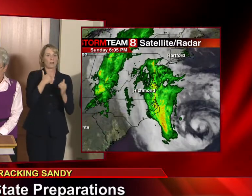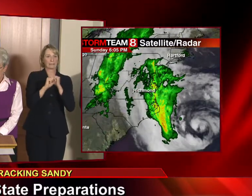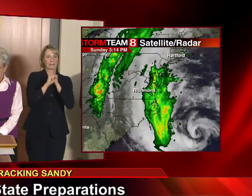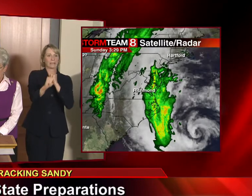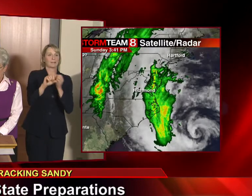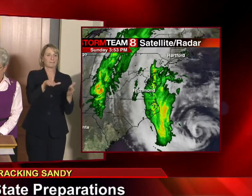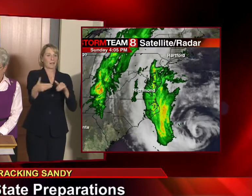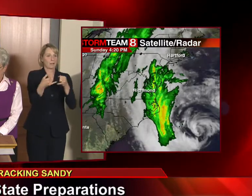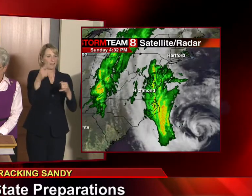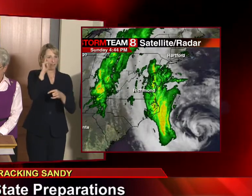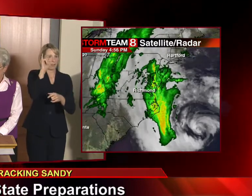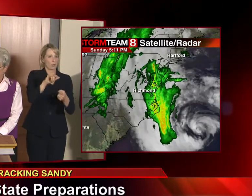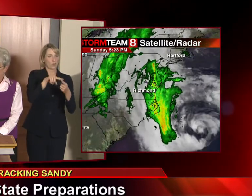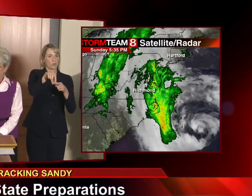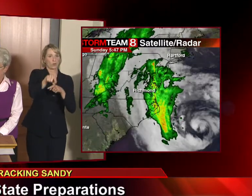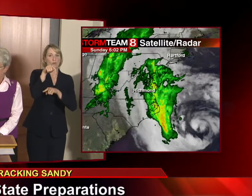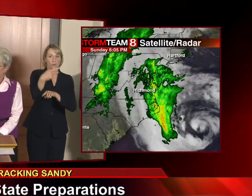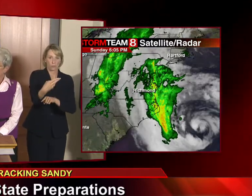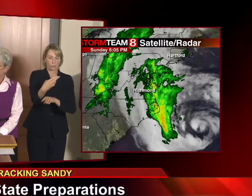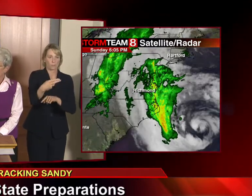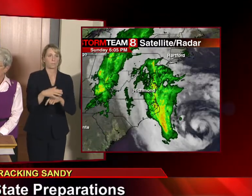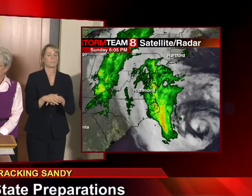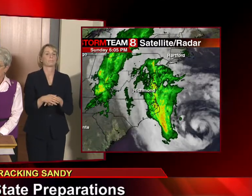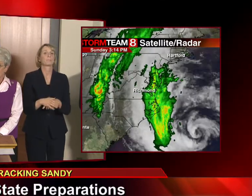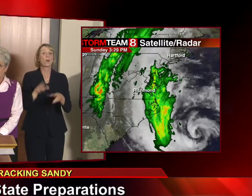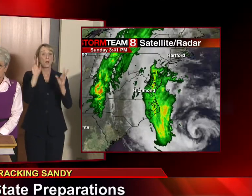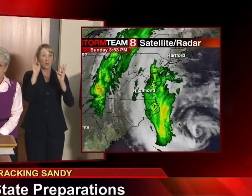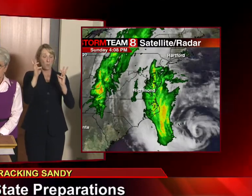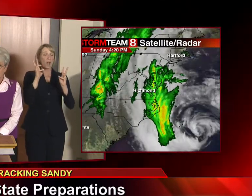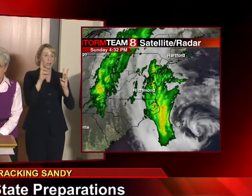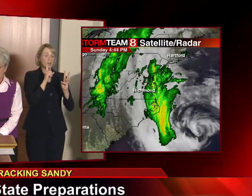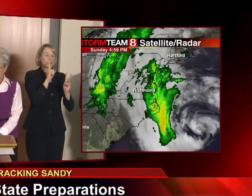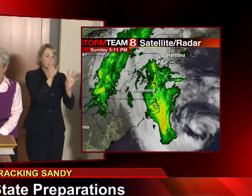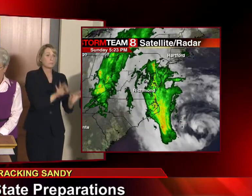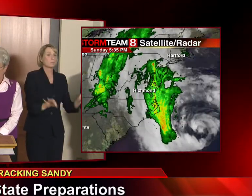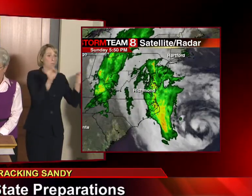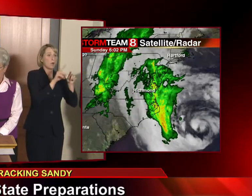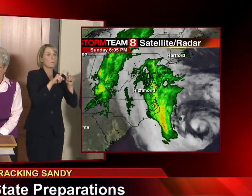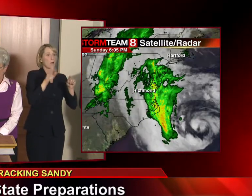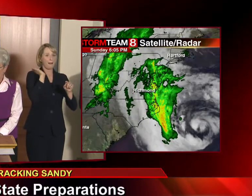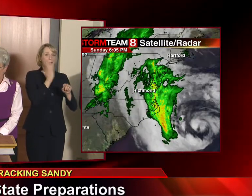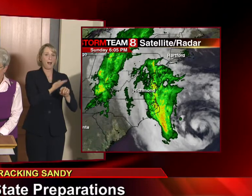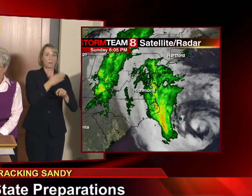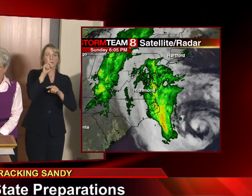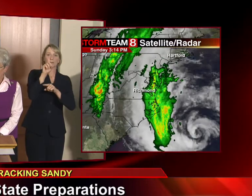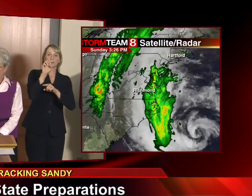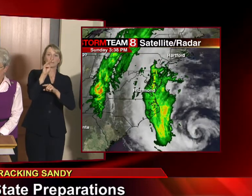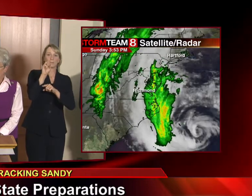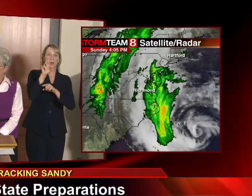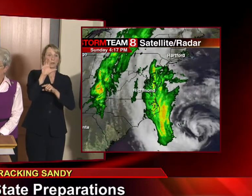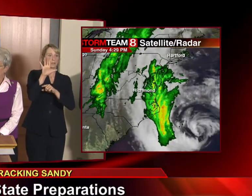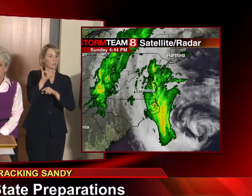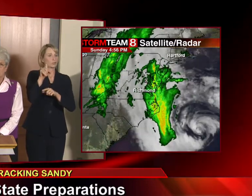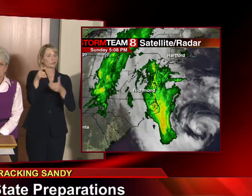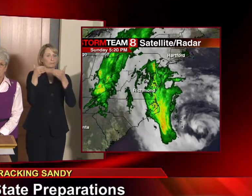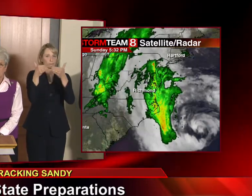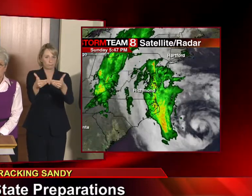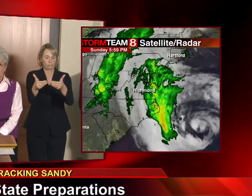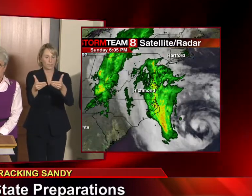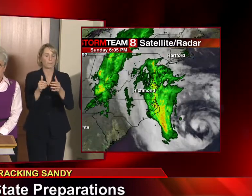that deadline. Weather events happen, but our democracy goes on. As of this moment, we are still expecting the weather